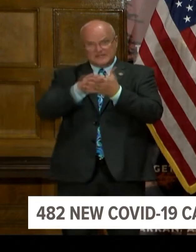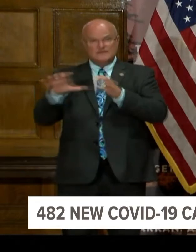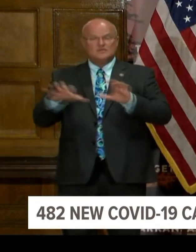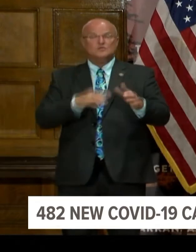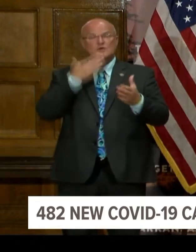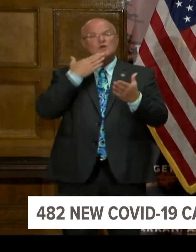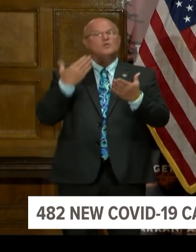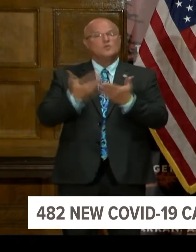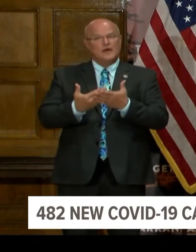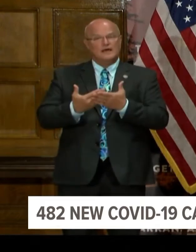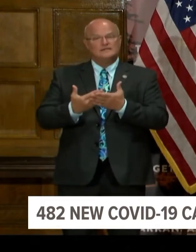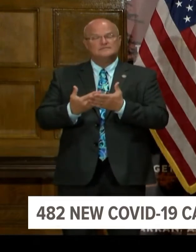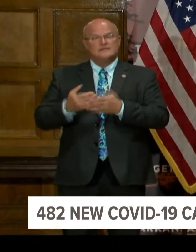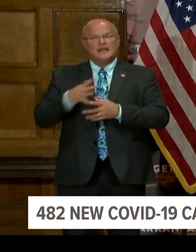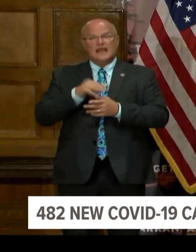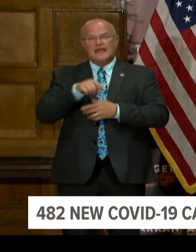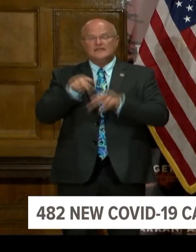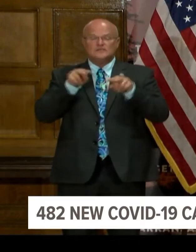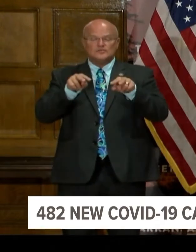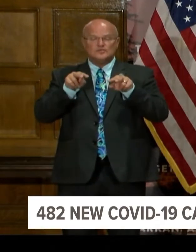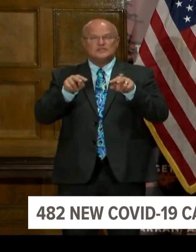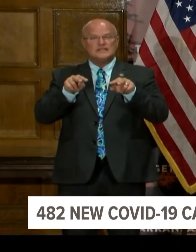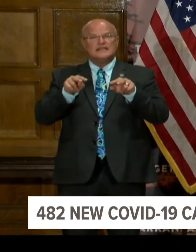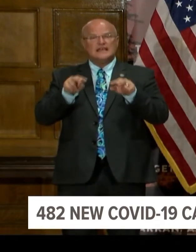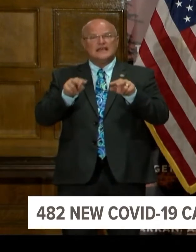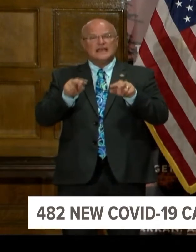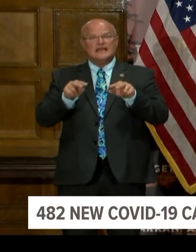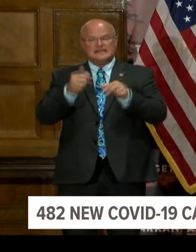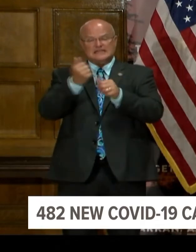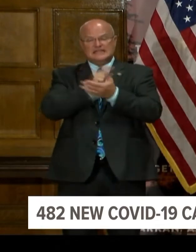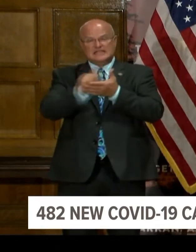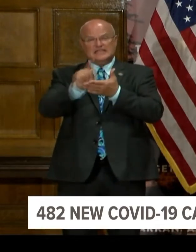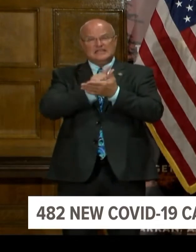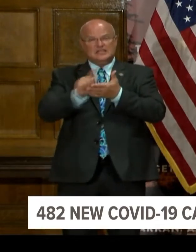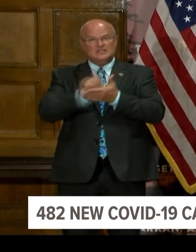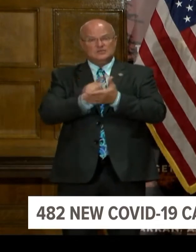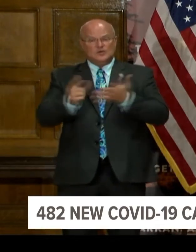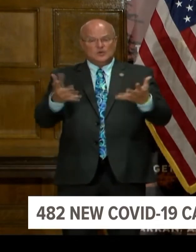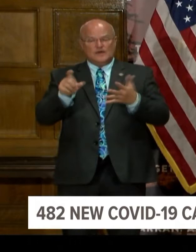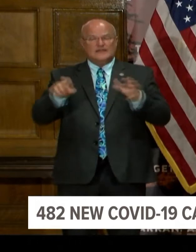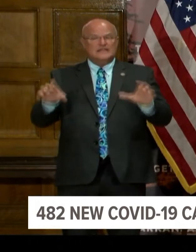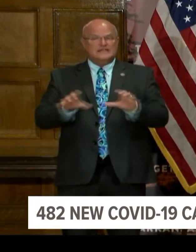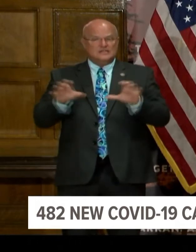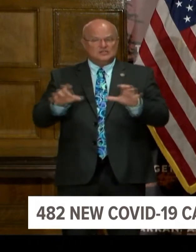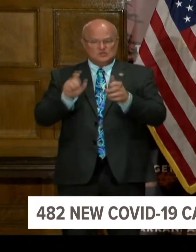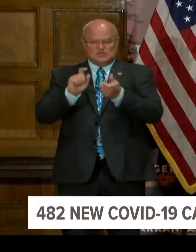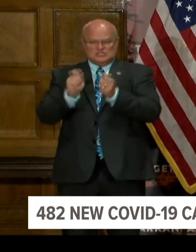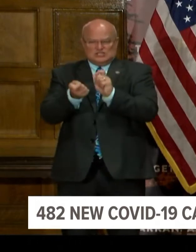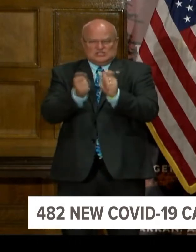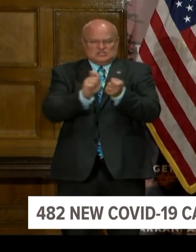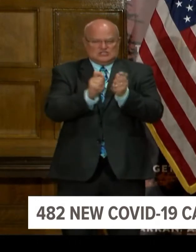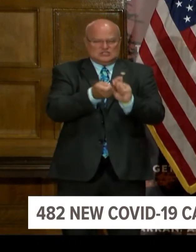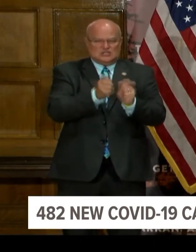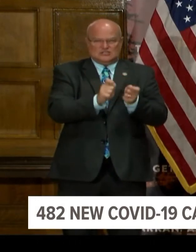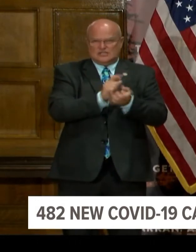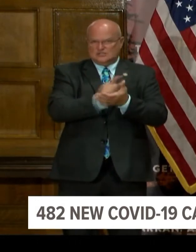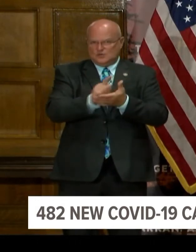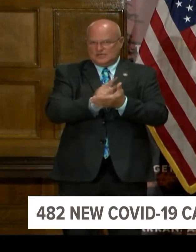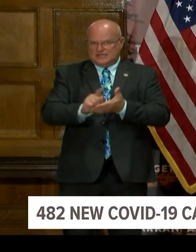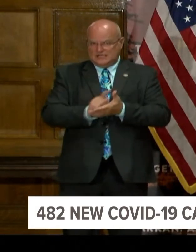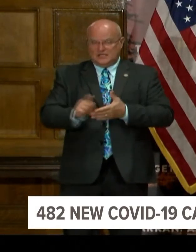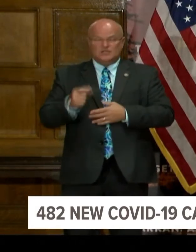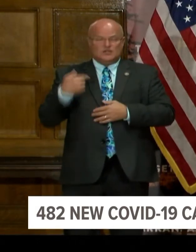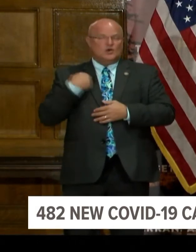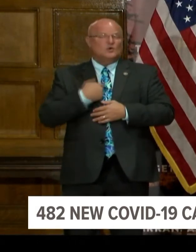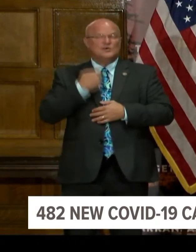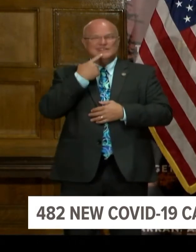very well. They are looking at each week what they need to do and the changes they need to make. So I would